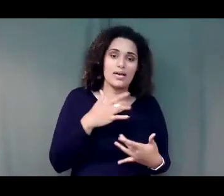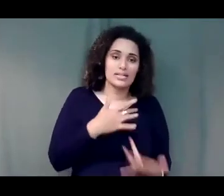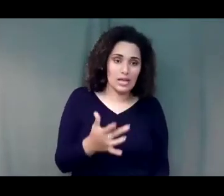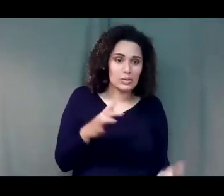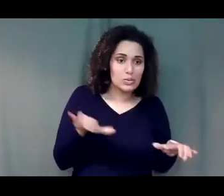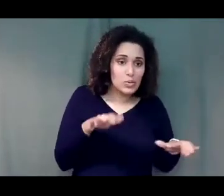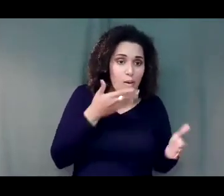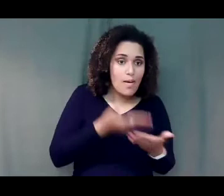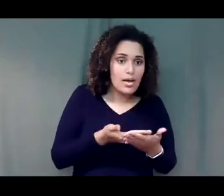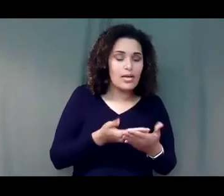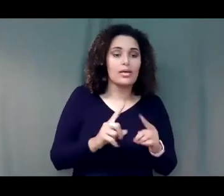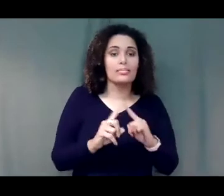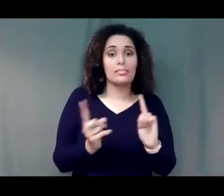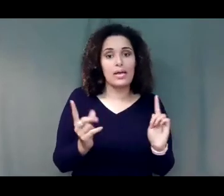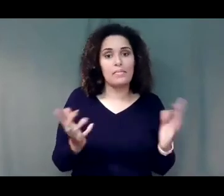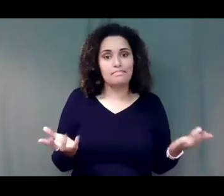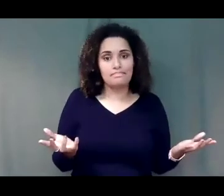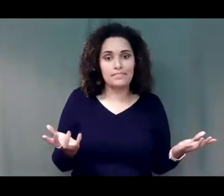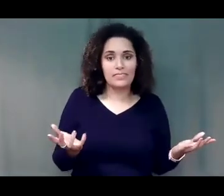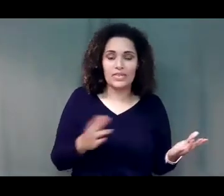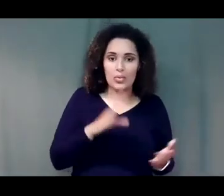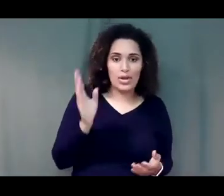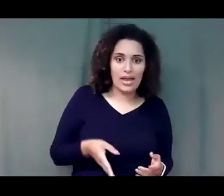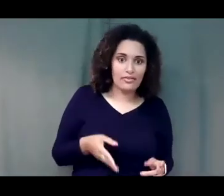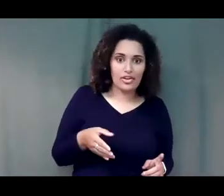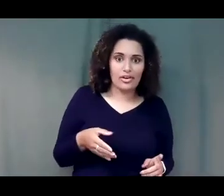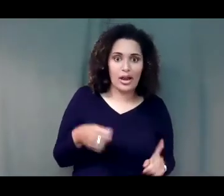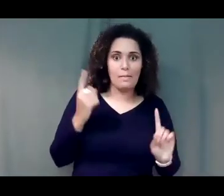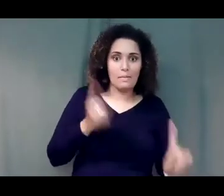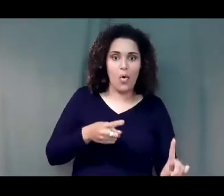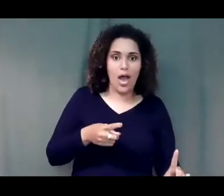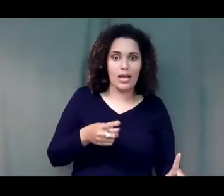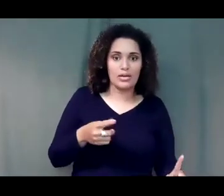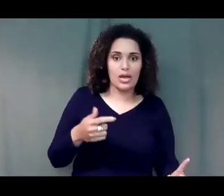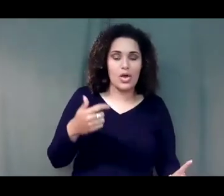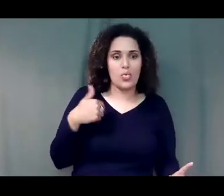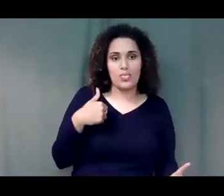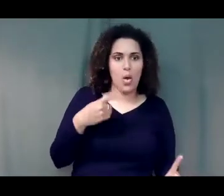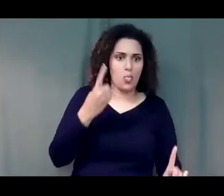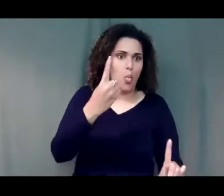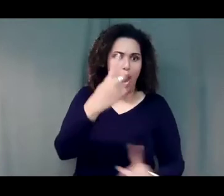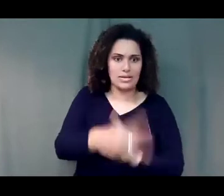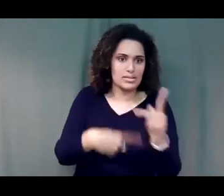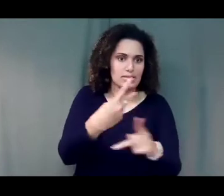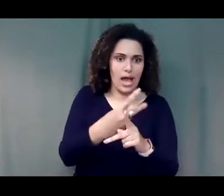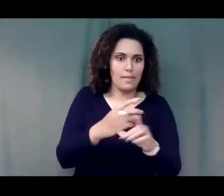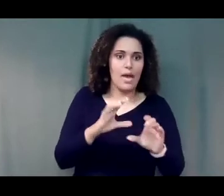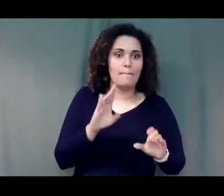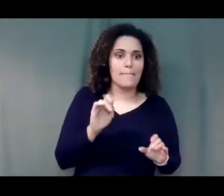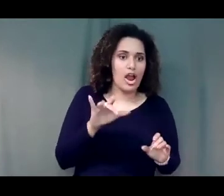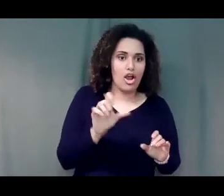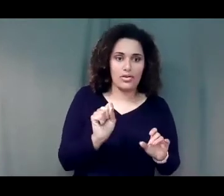But we'll never get to a point where we think, oh, we just want to use this one kind of barrel. The mix of barrels